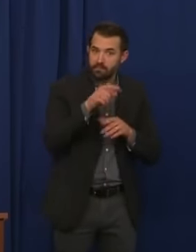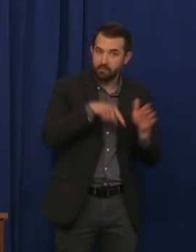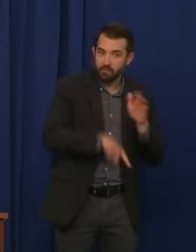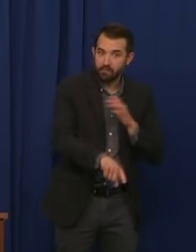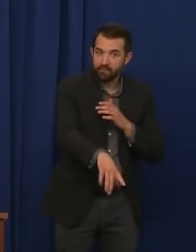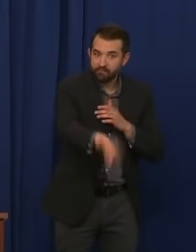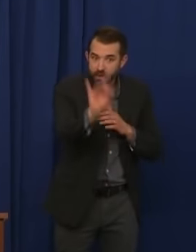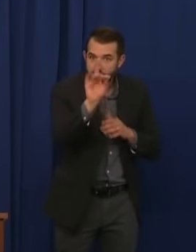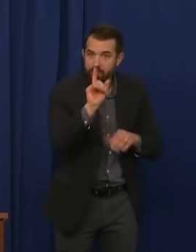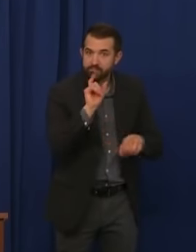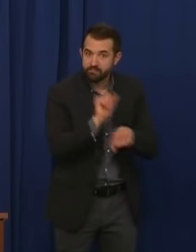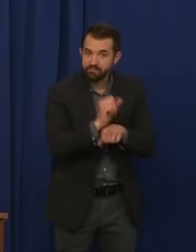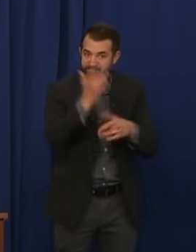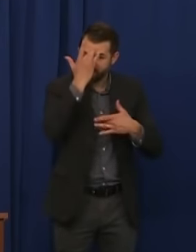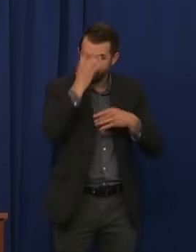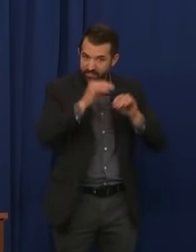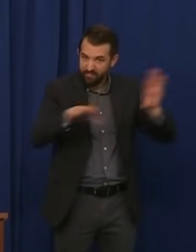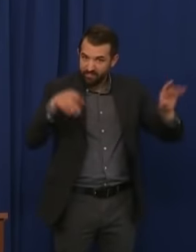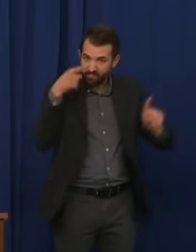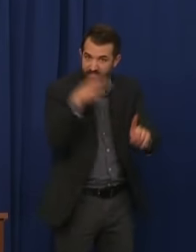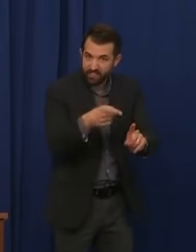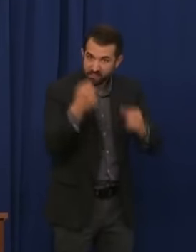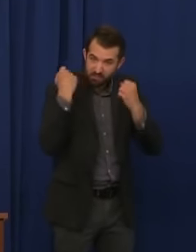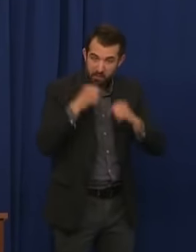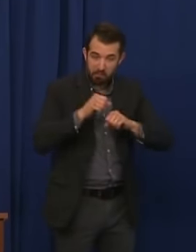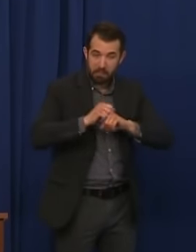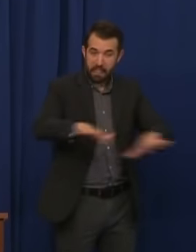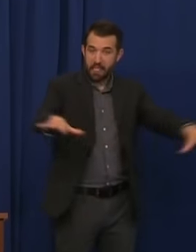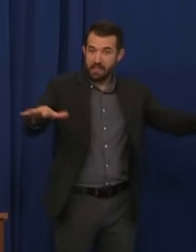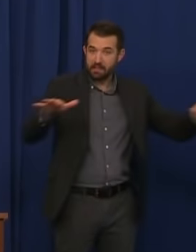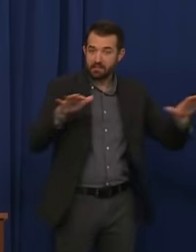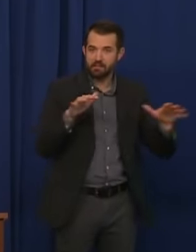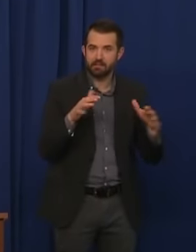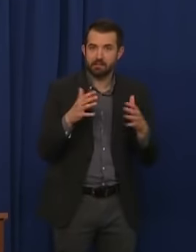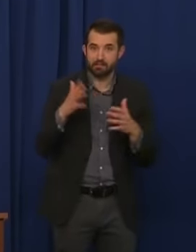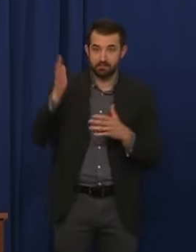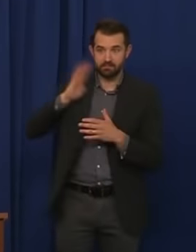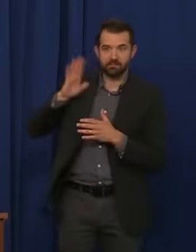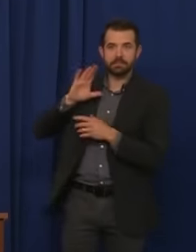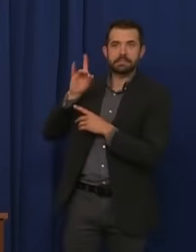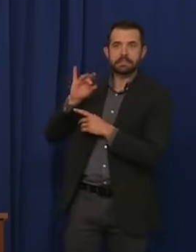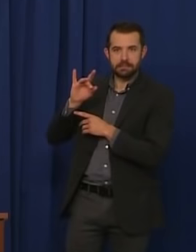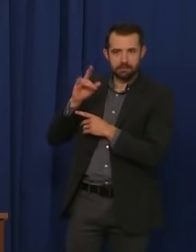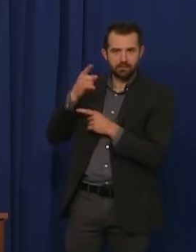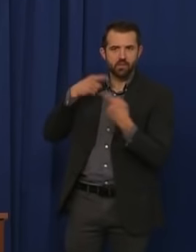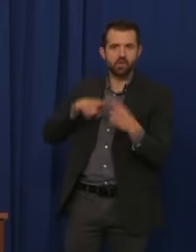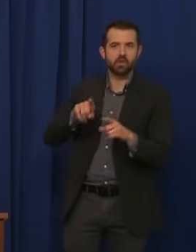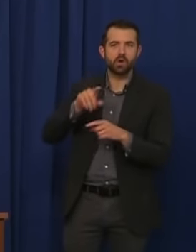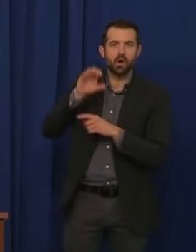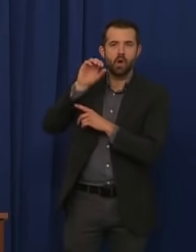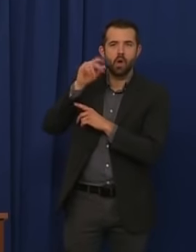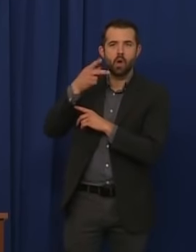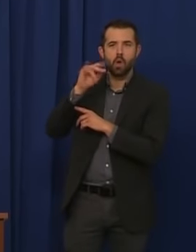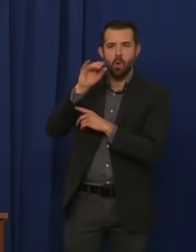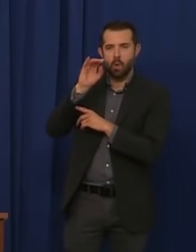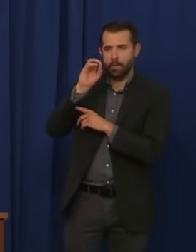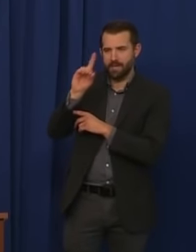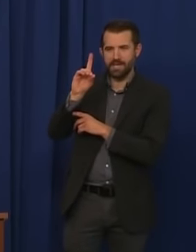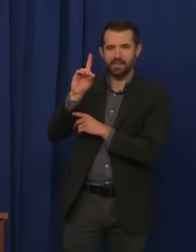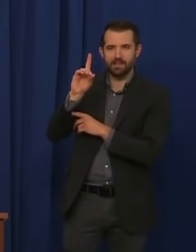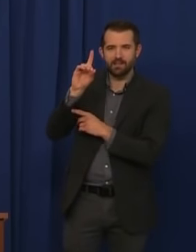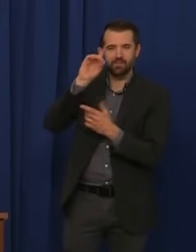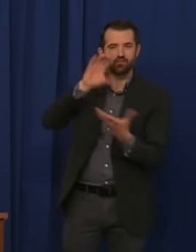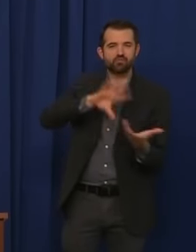something that's done in other contexts, not least of which is during the opioid crisis. And so, Patrick, it is something we've thought about. We haven't made